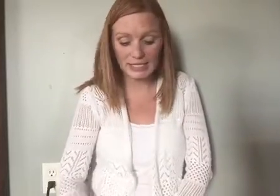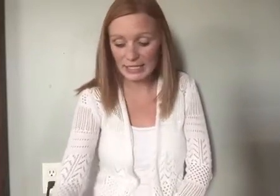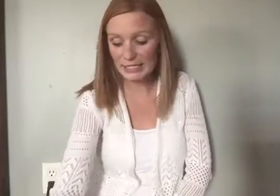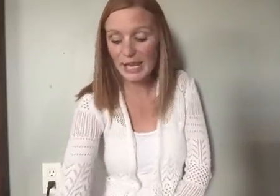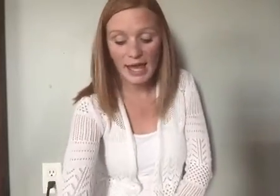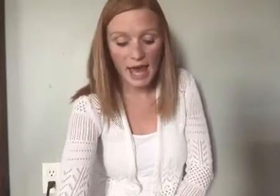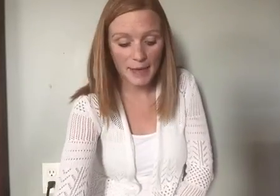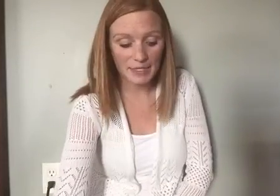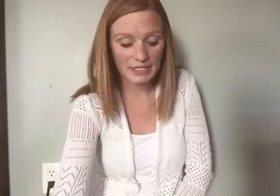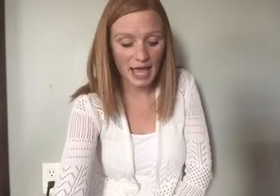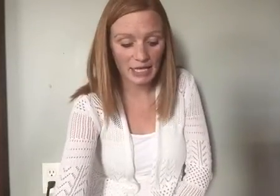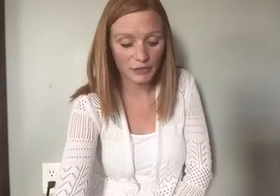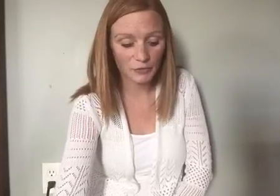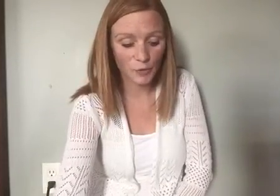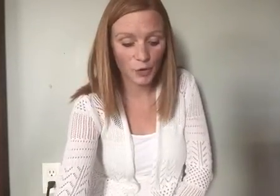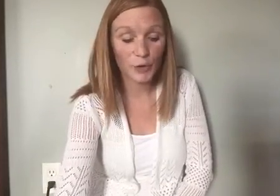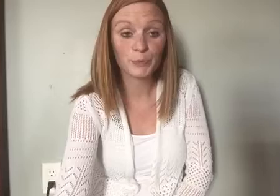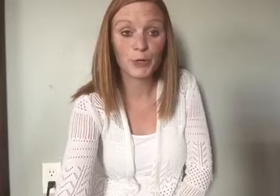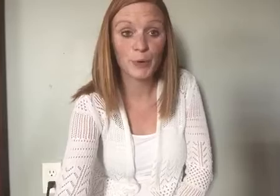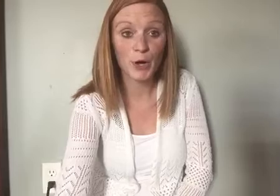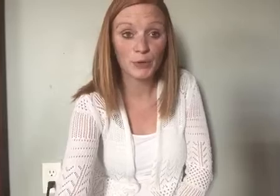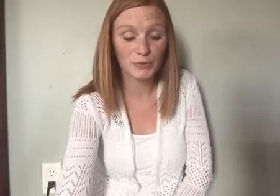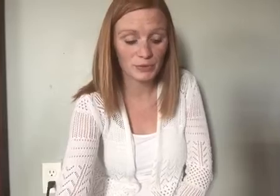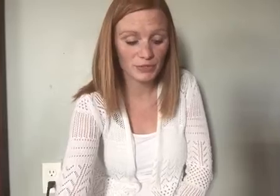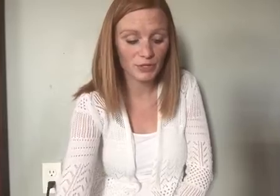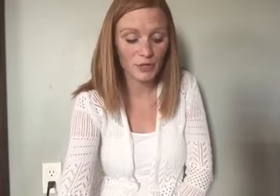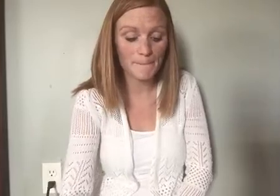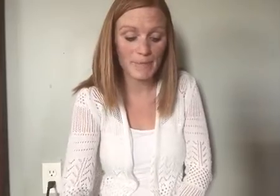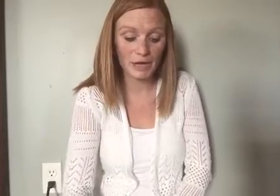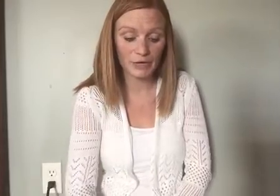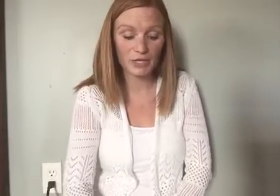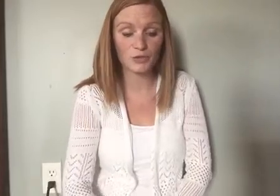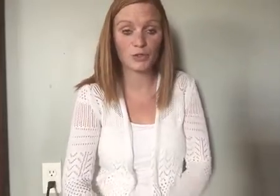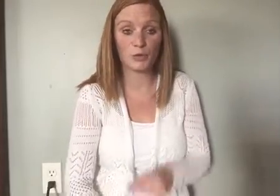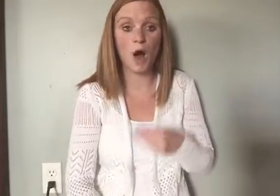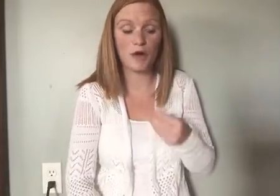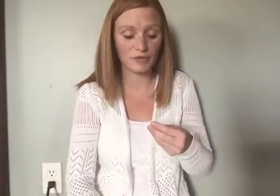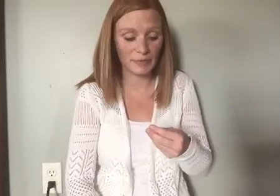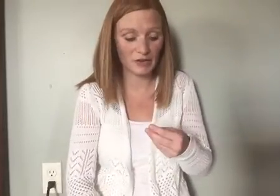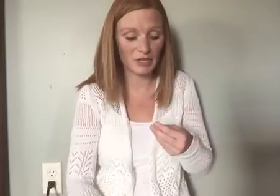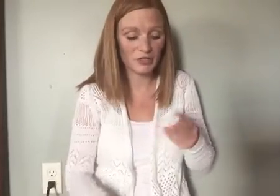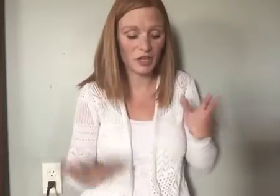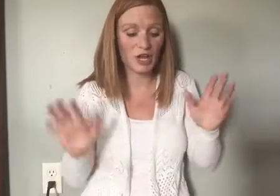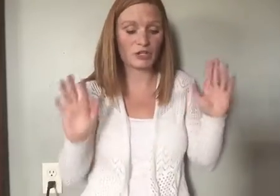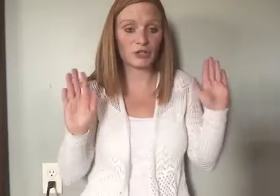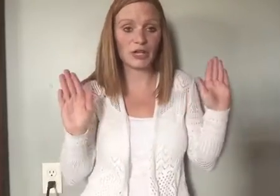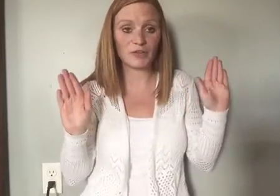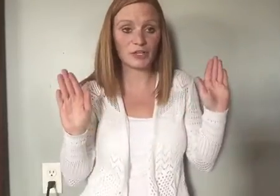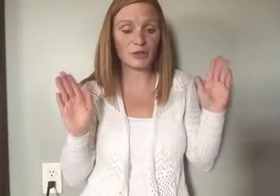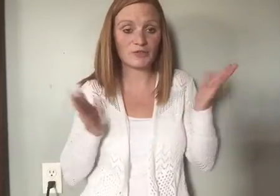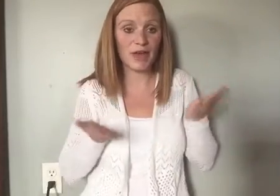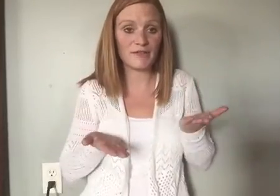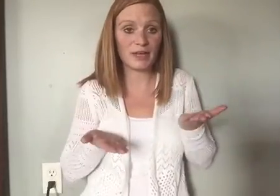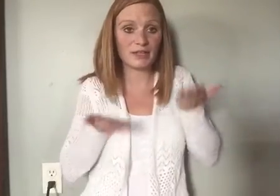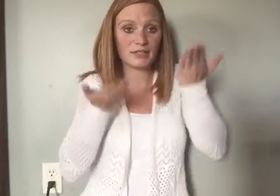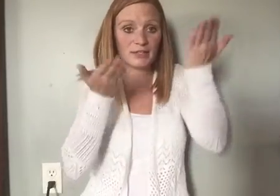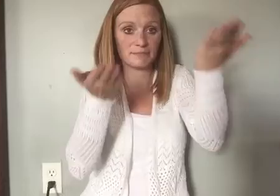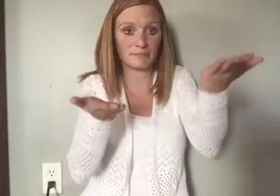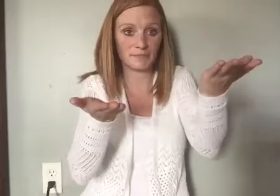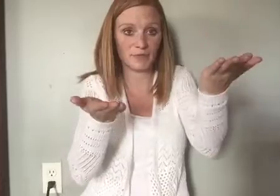219, the sign for propose, marriage, or to offer marriage. So you're going to have your closed 5 hands.